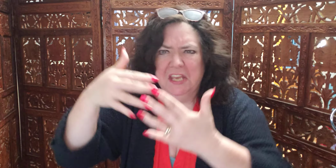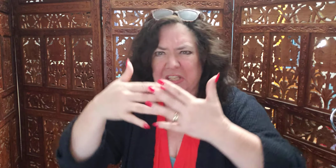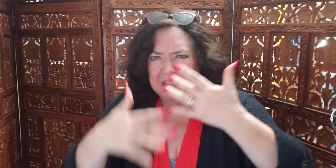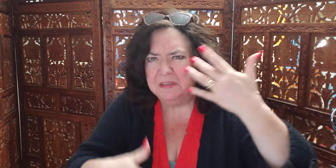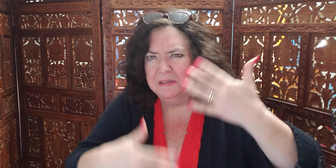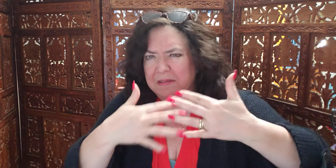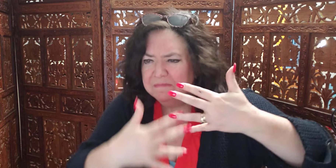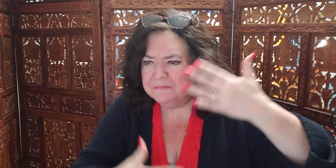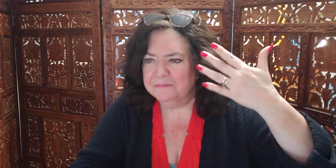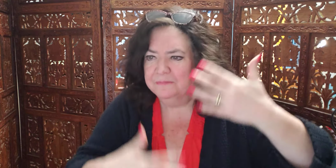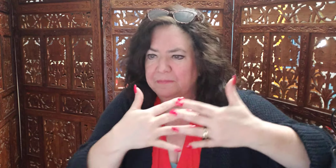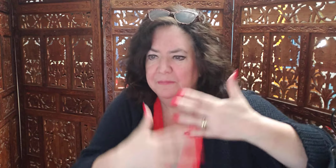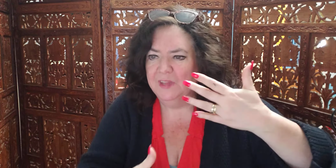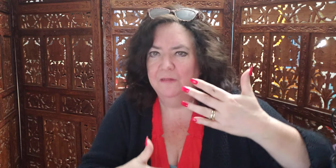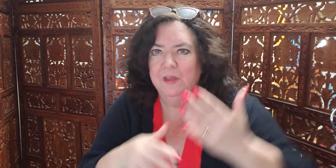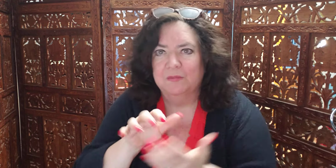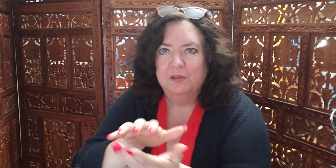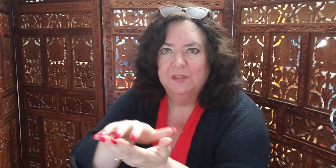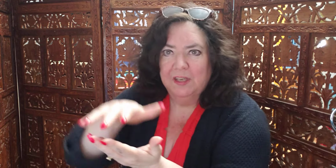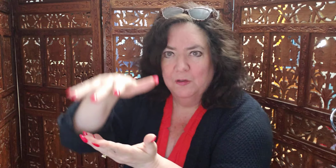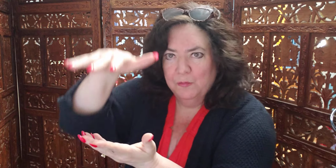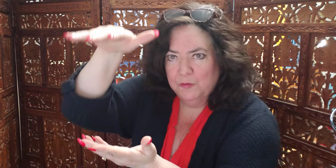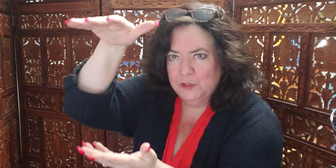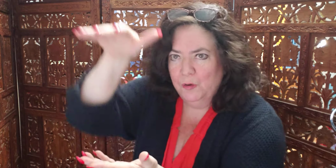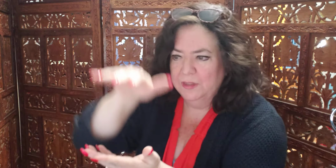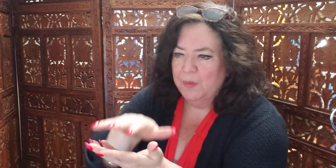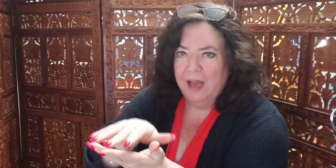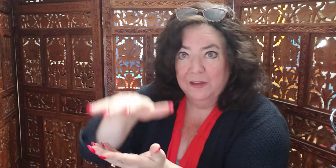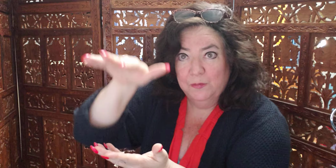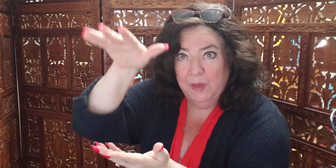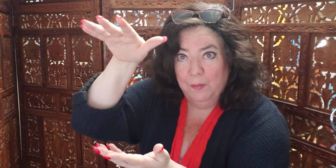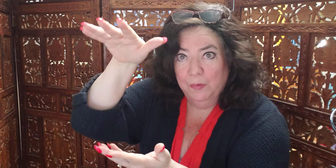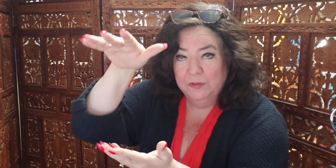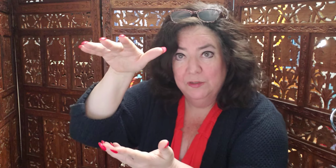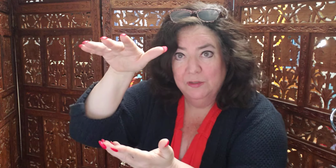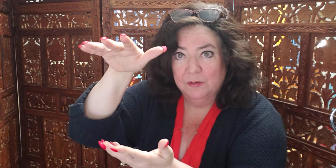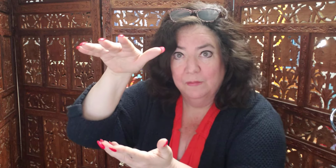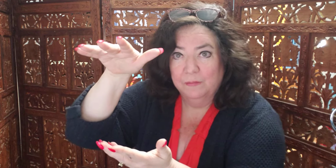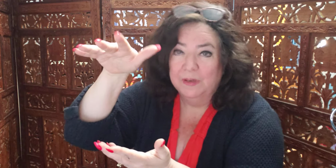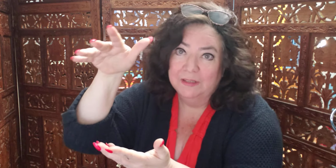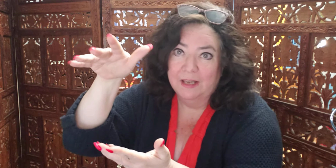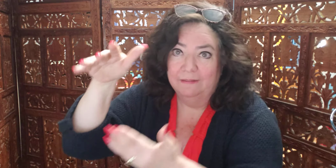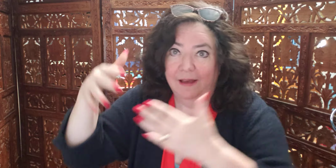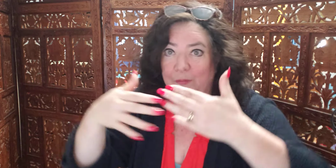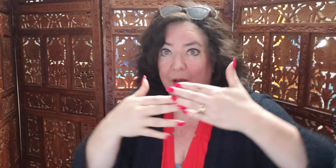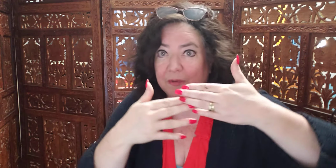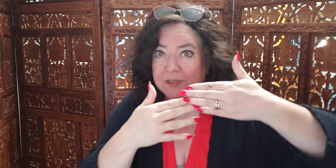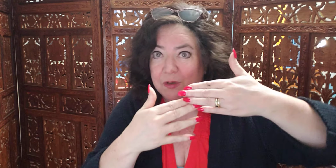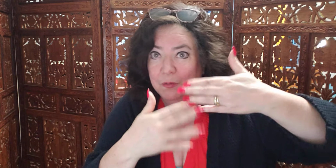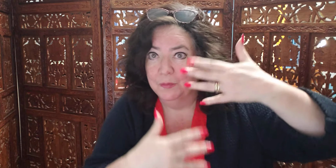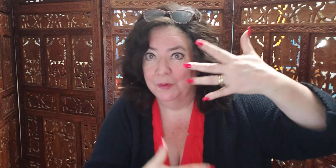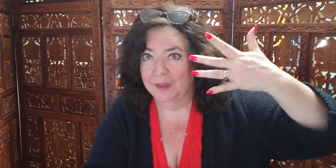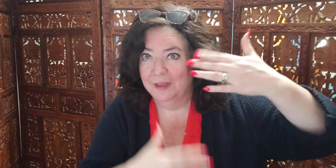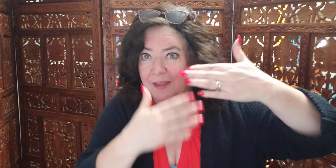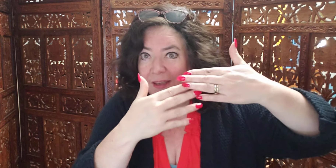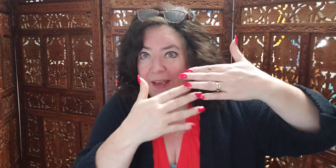pages of them. So it's like you're showing the piles of papers, but it's online probably, so it ends